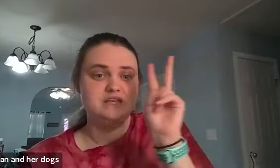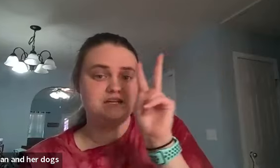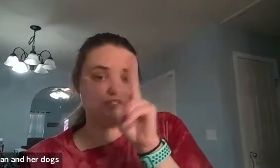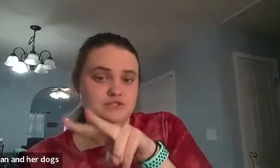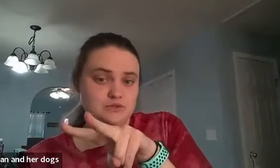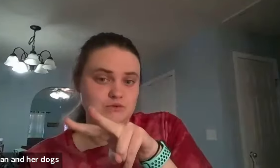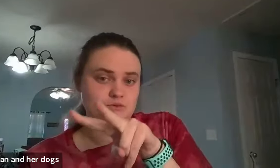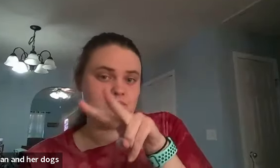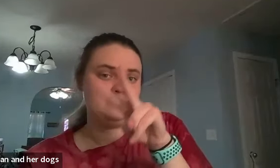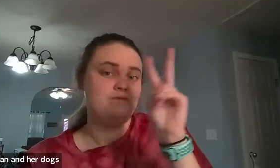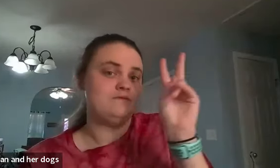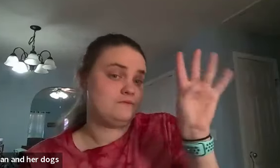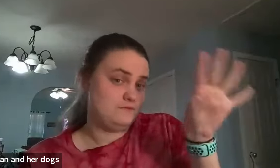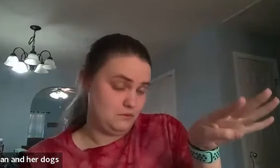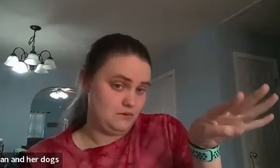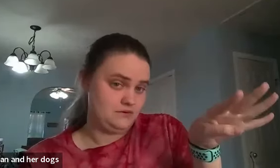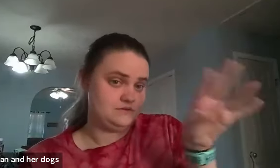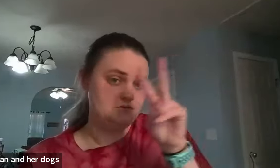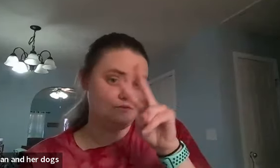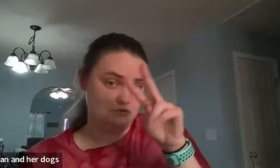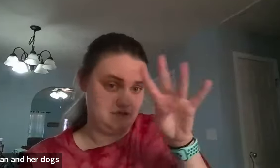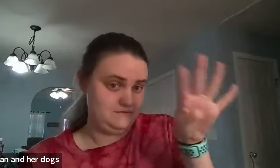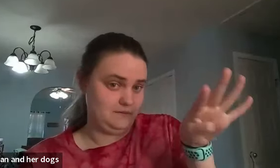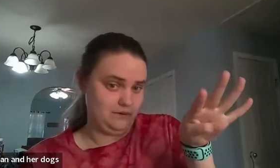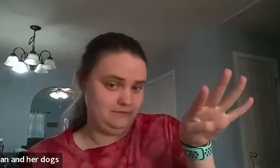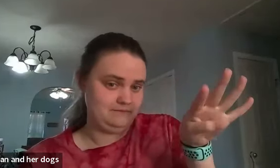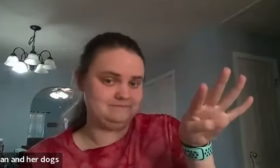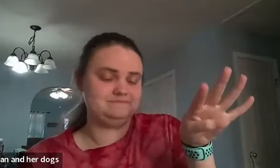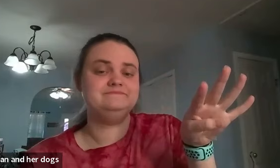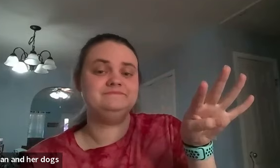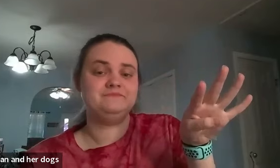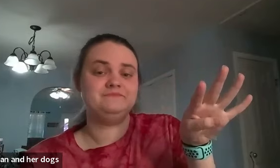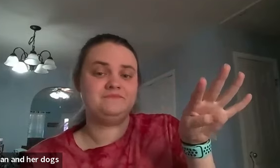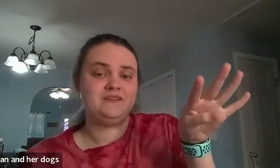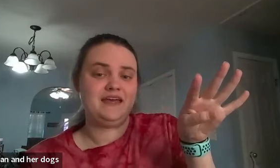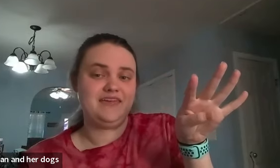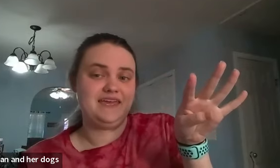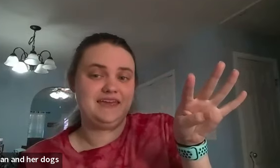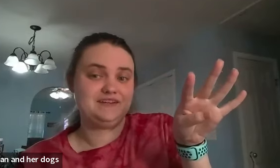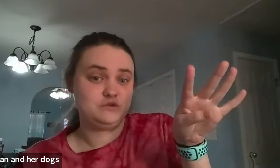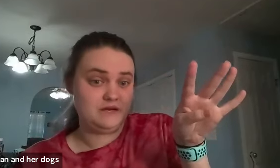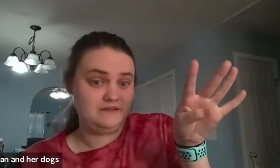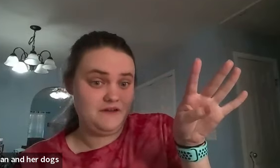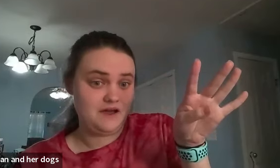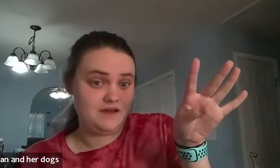that 2, 4, 24. Mm-hmm. And then 25,